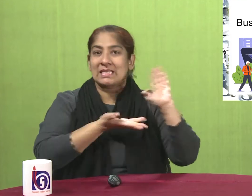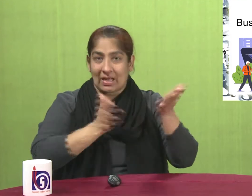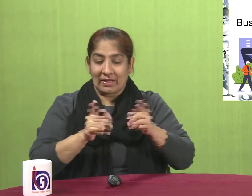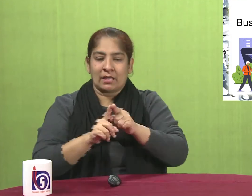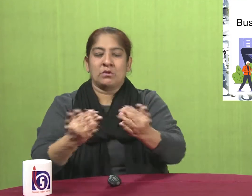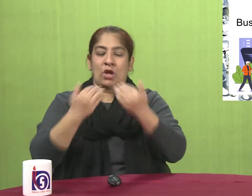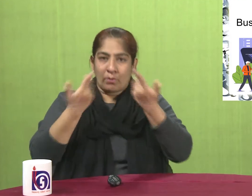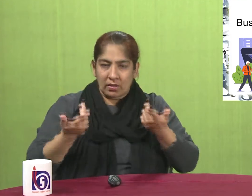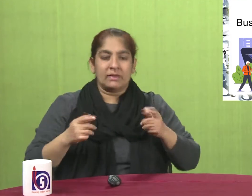clients,